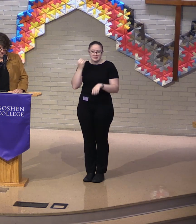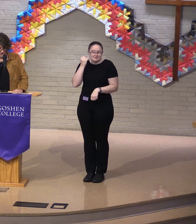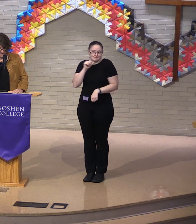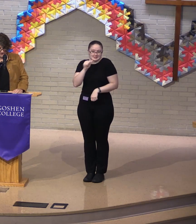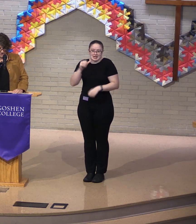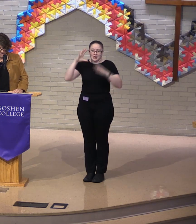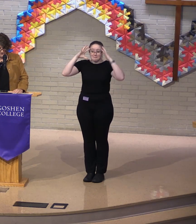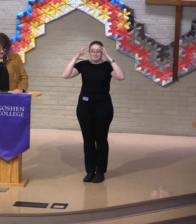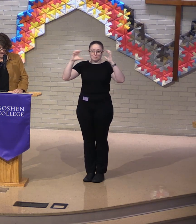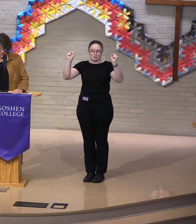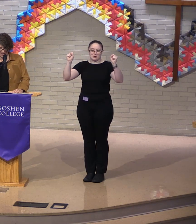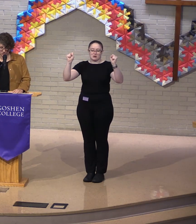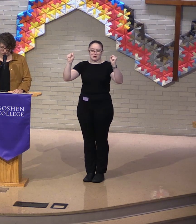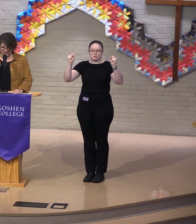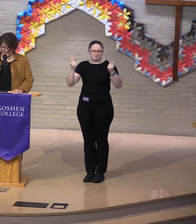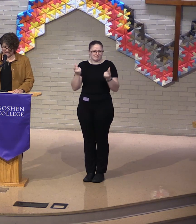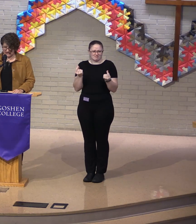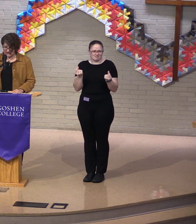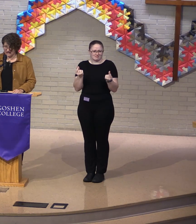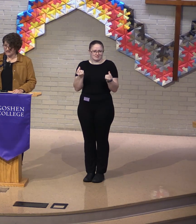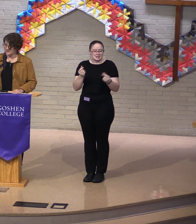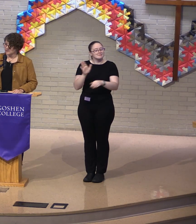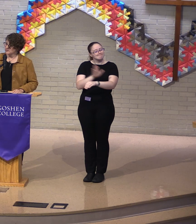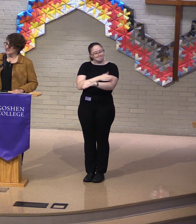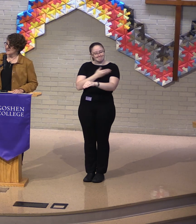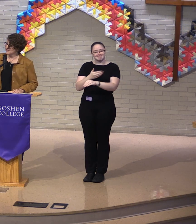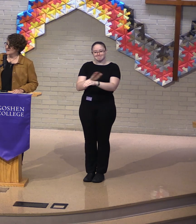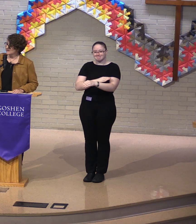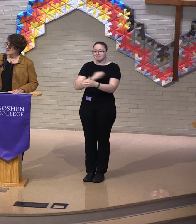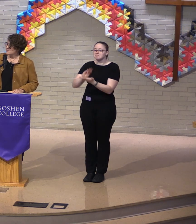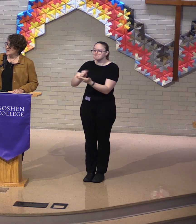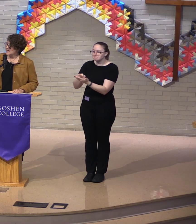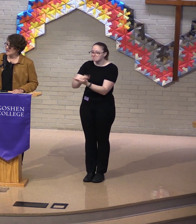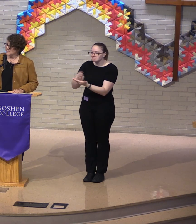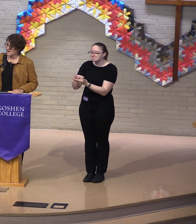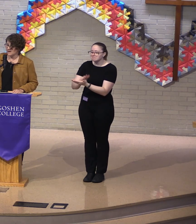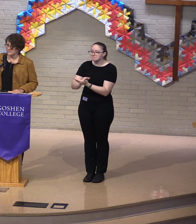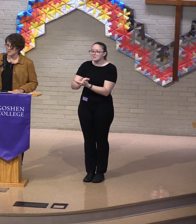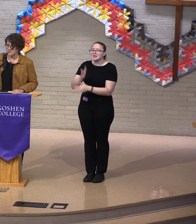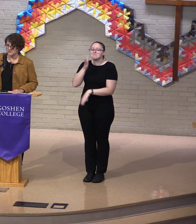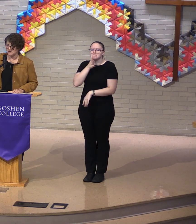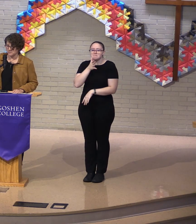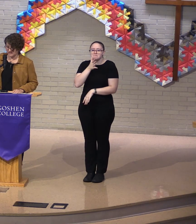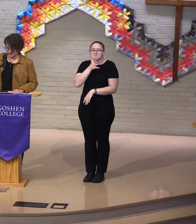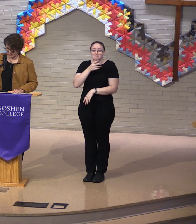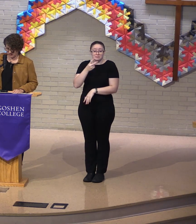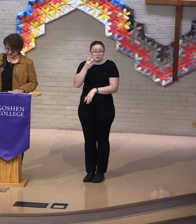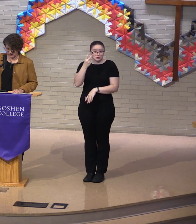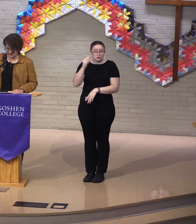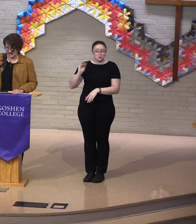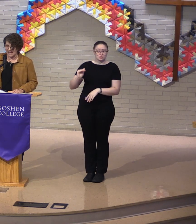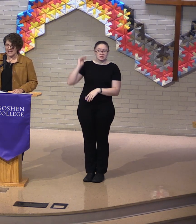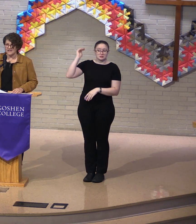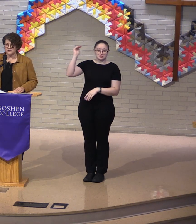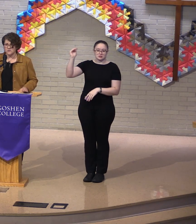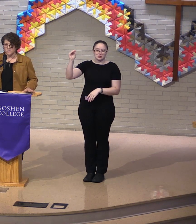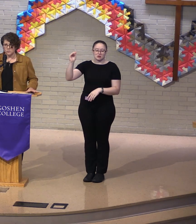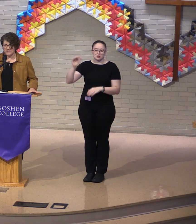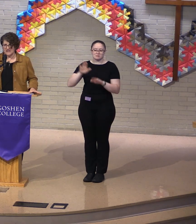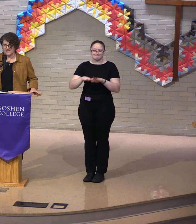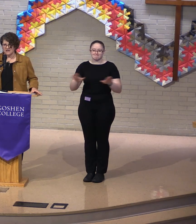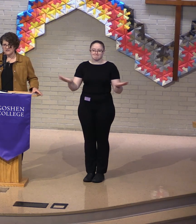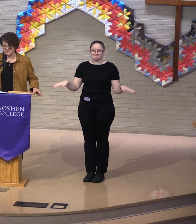leading Goshen College, she enjoys singing, cooking, being a mom to her 2 adult children,